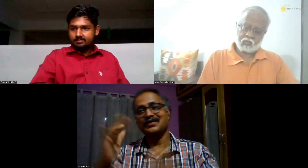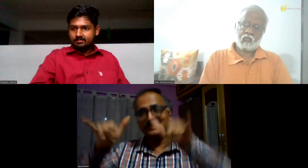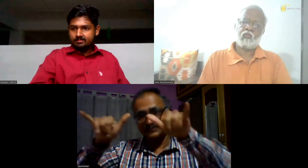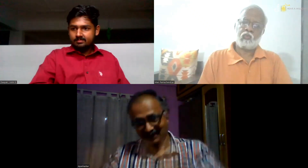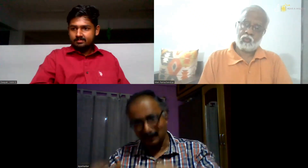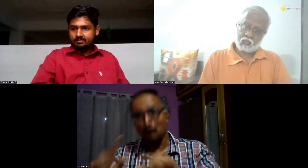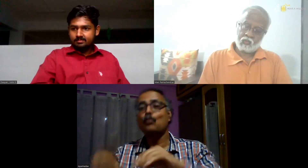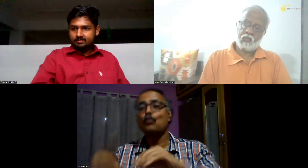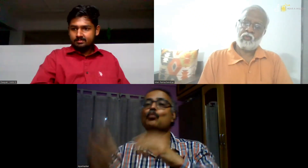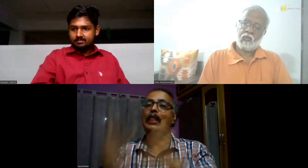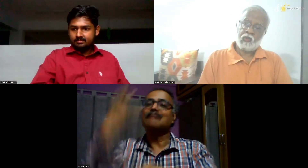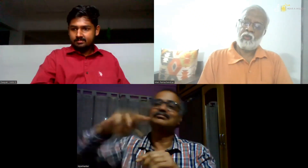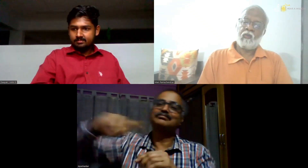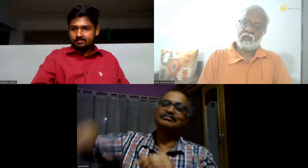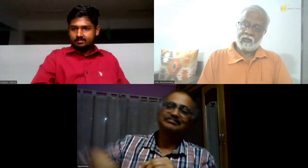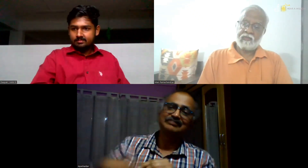over there in the camp.